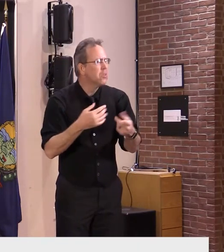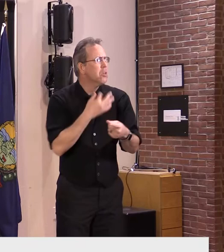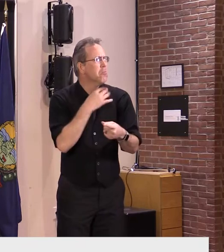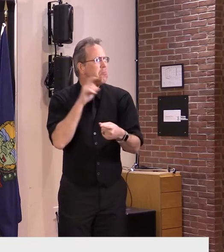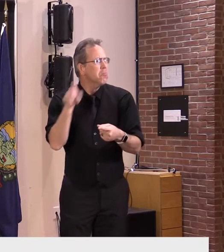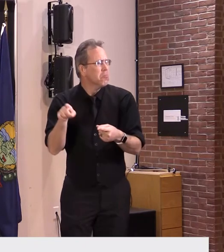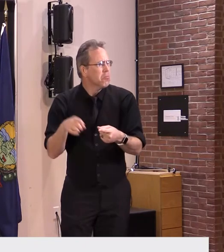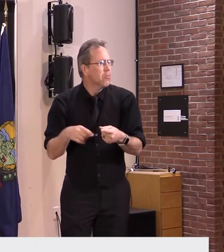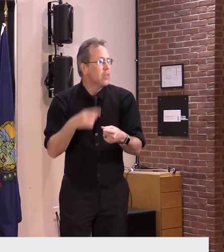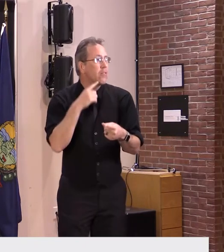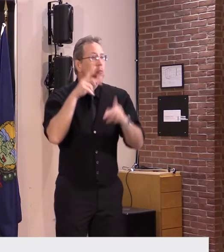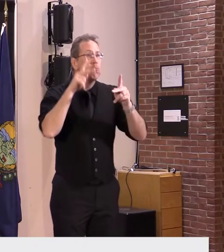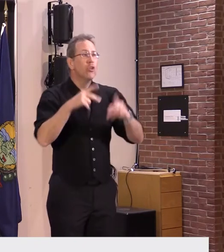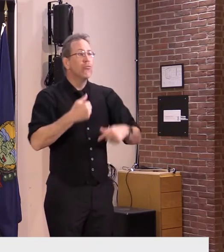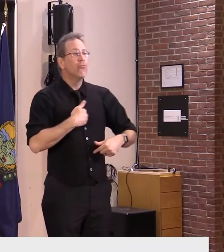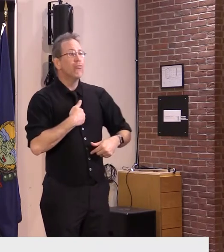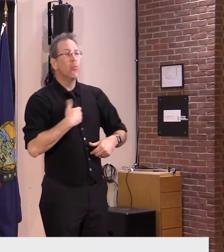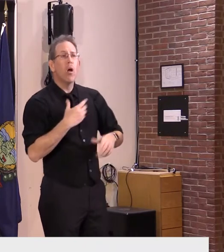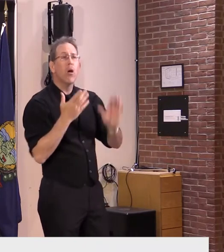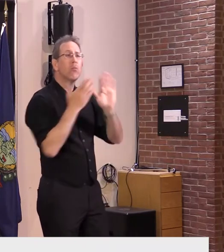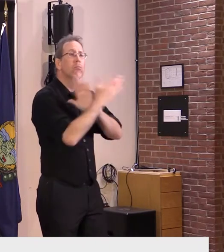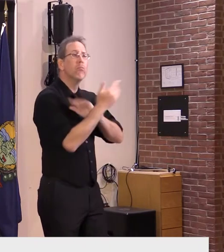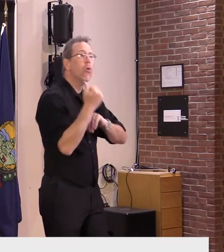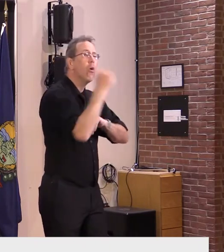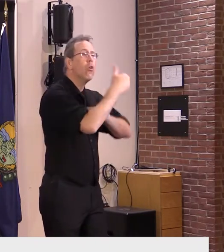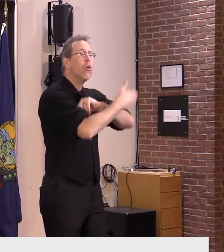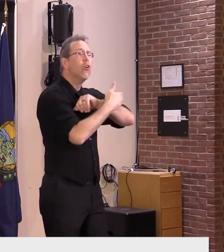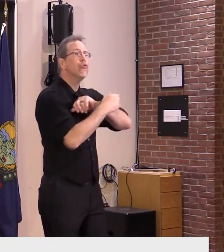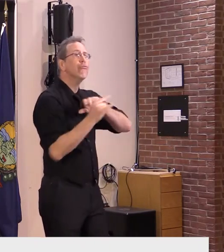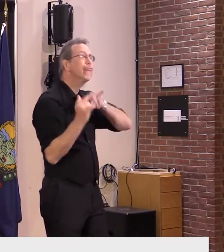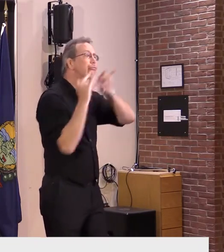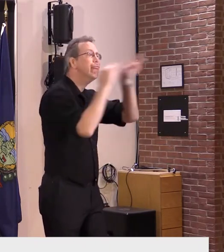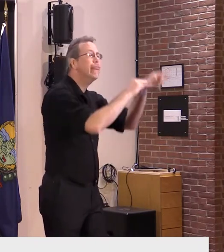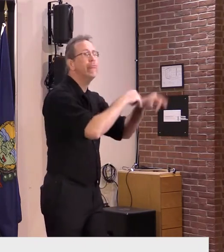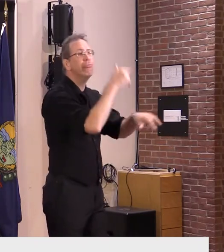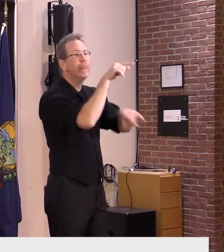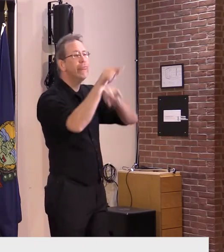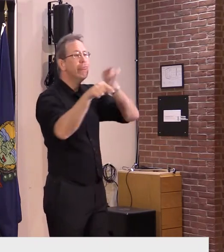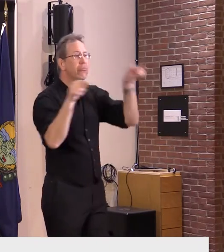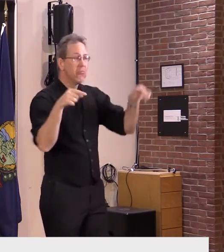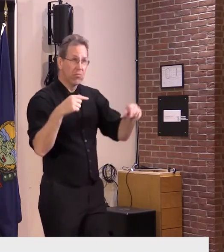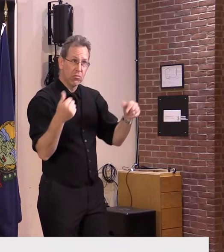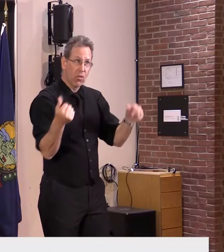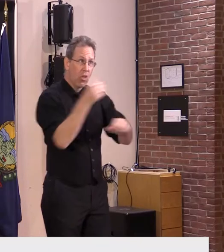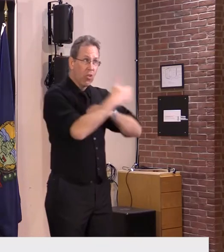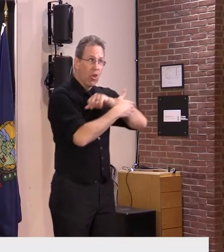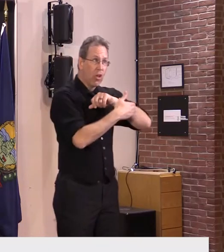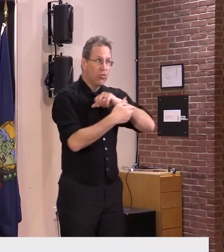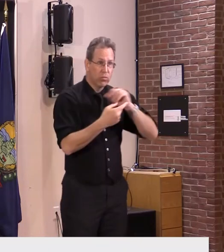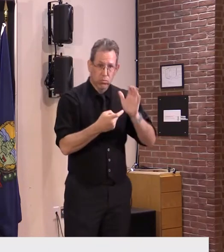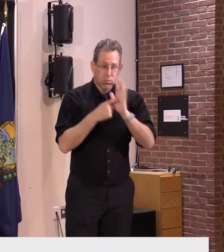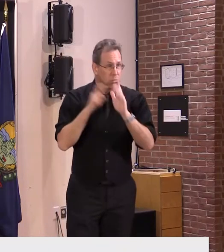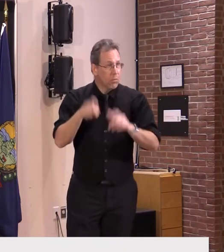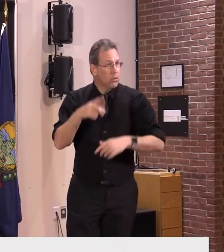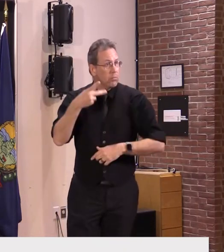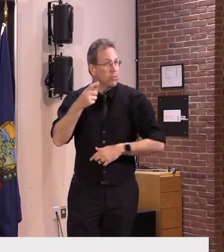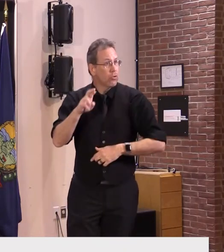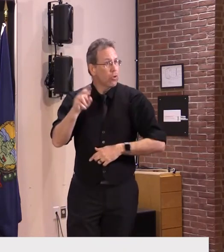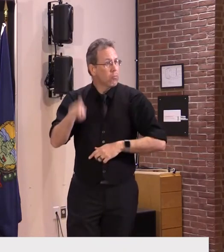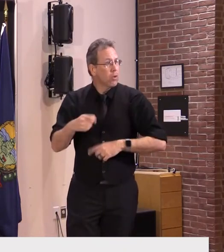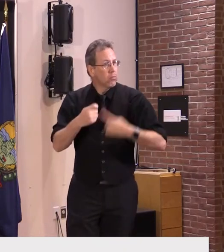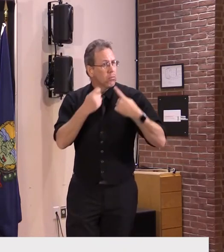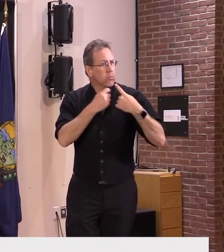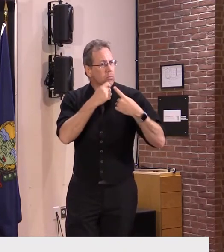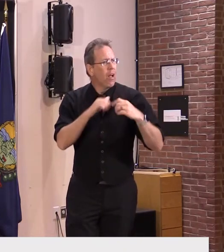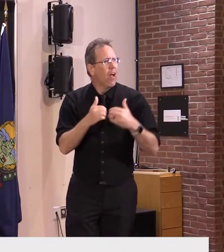kind of international travel. Many countries still require PCR testing specifically, whereas a lot of